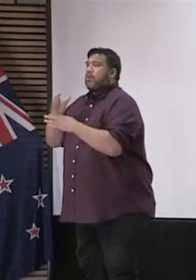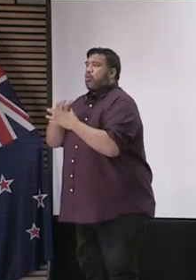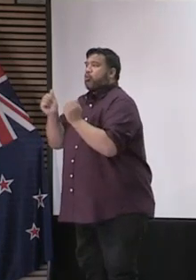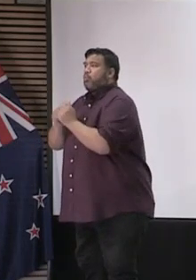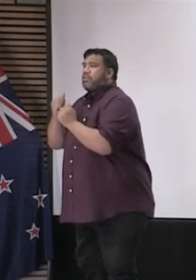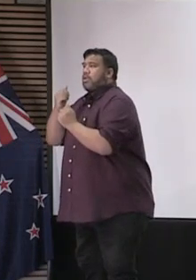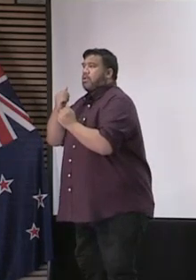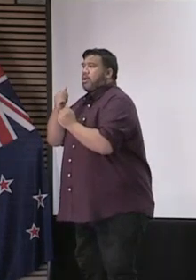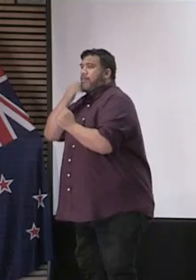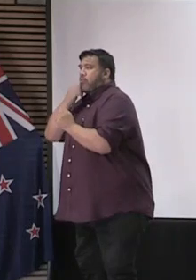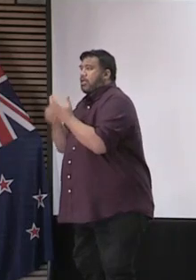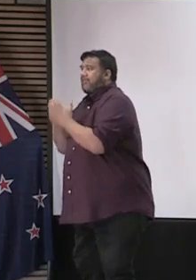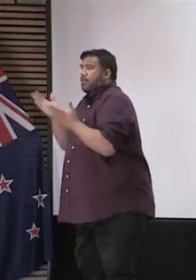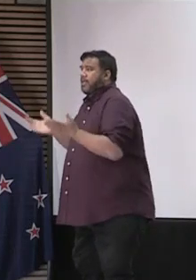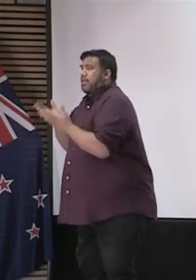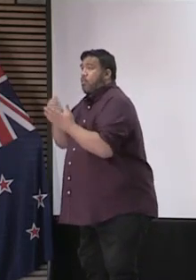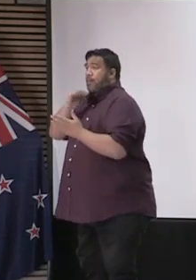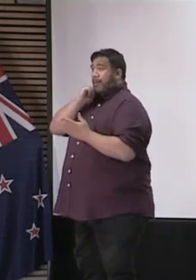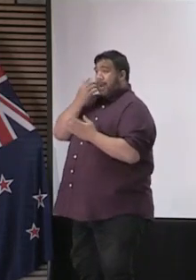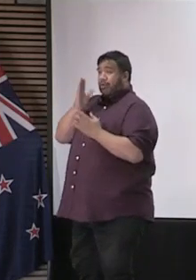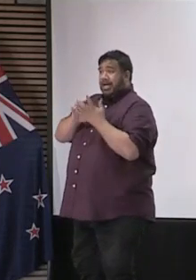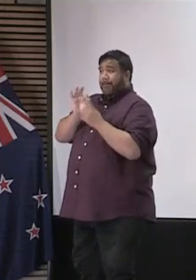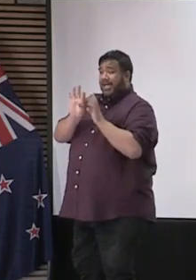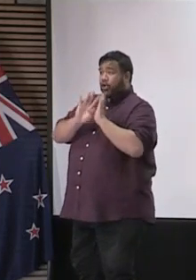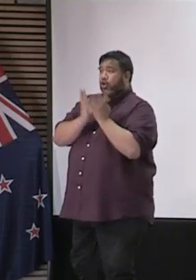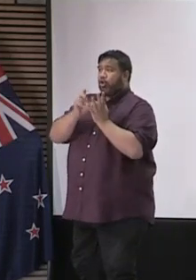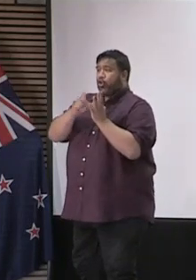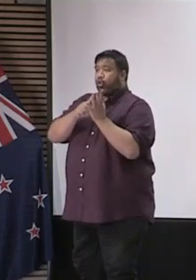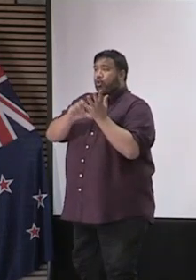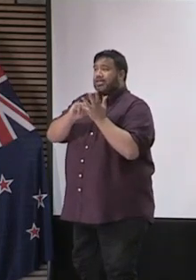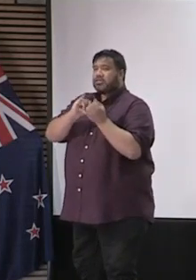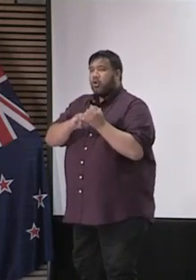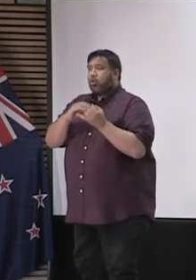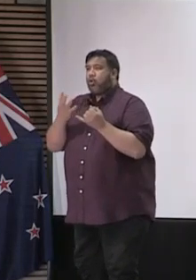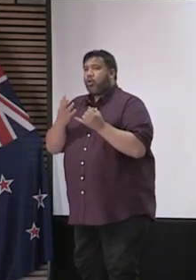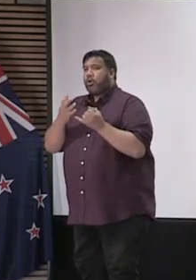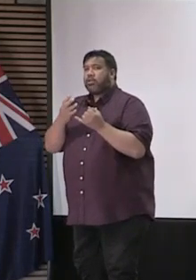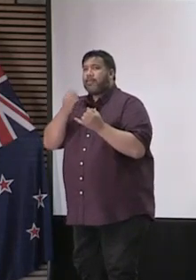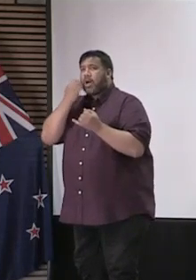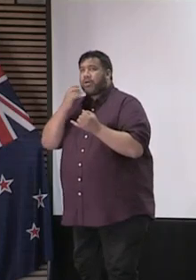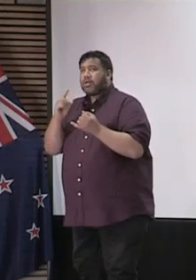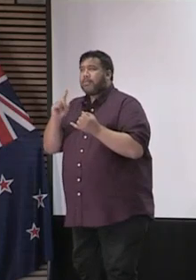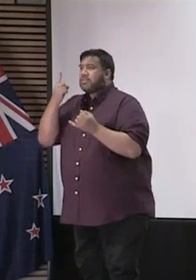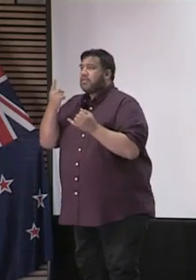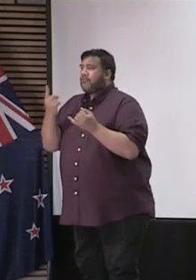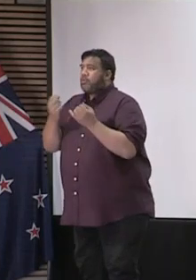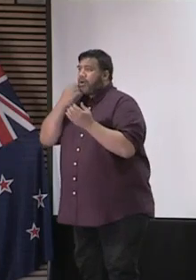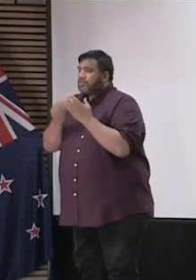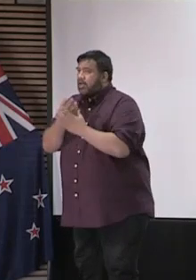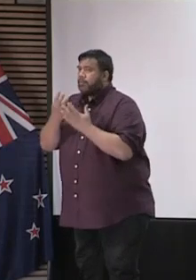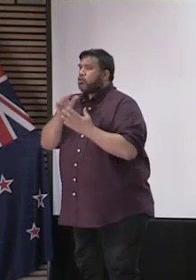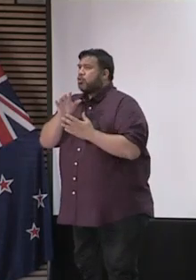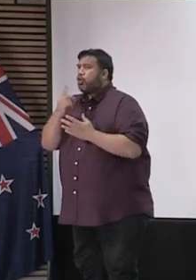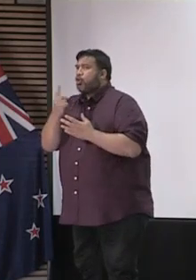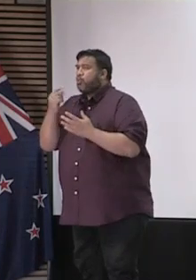caucus play that more central Our role? Māori caucus always has input into these issues, without question, but we also use our ministers who